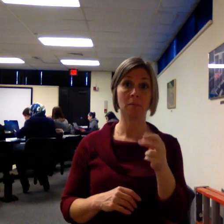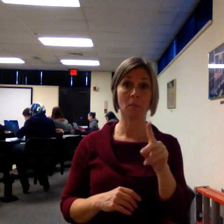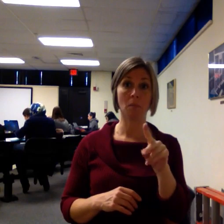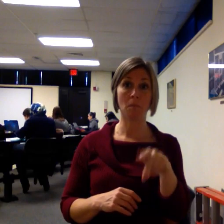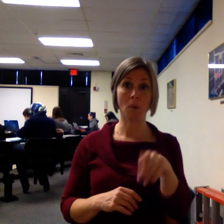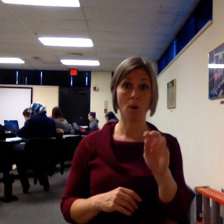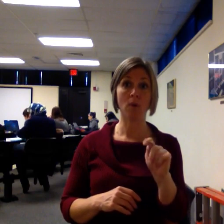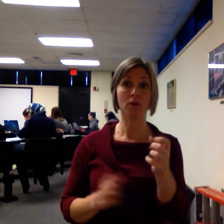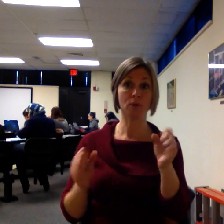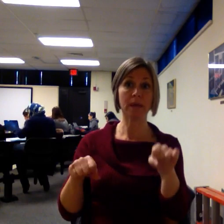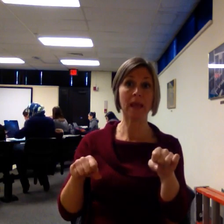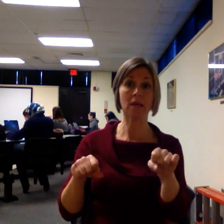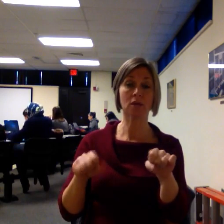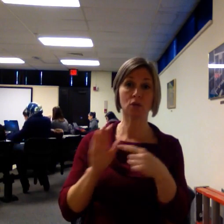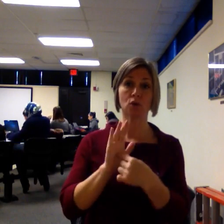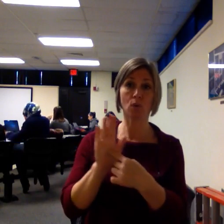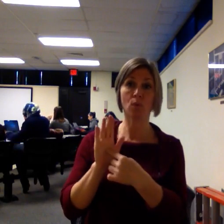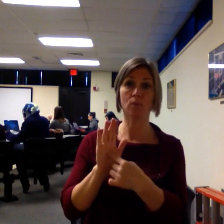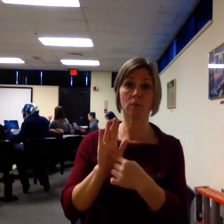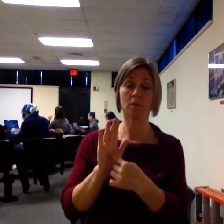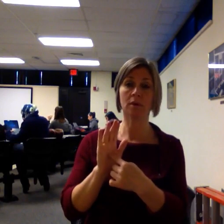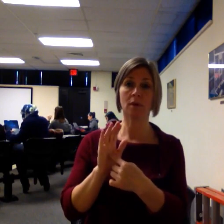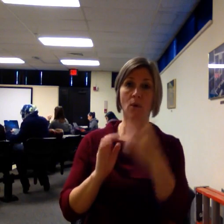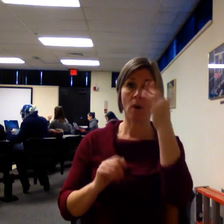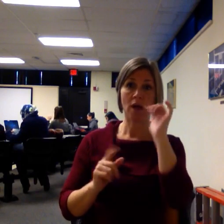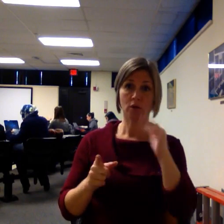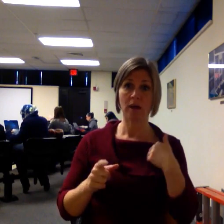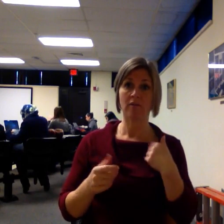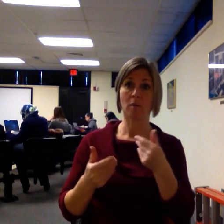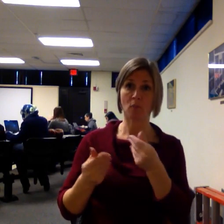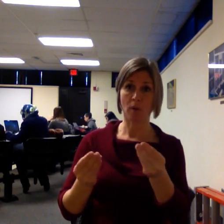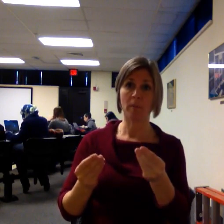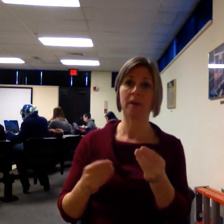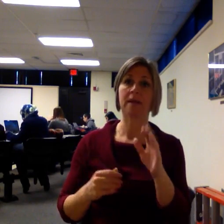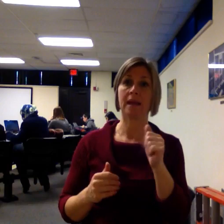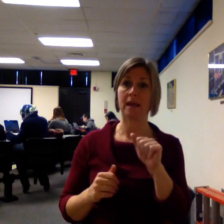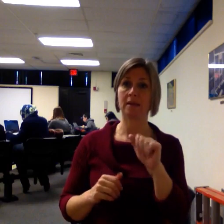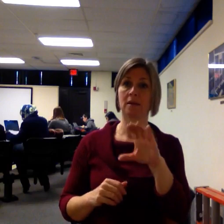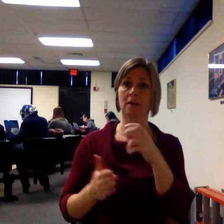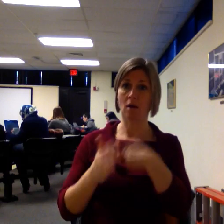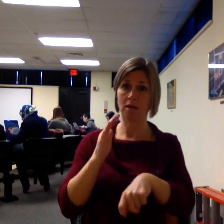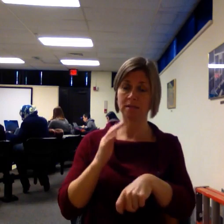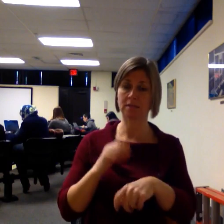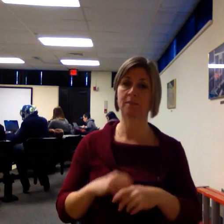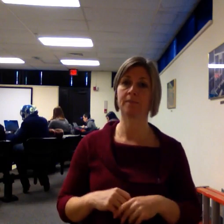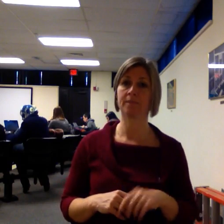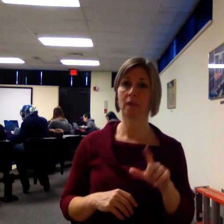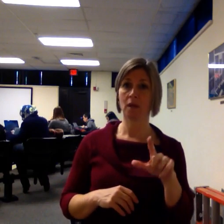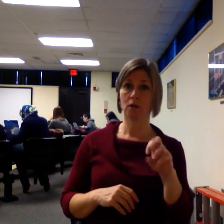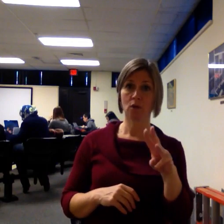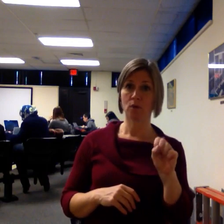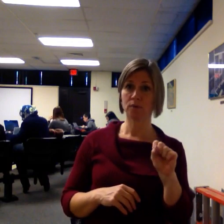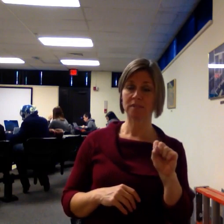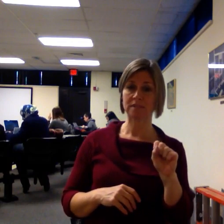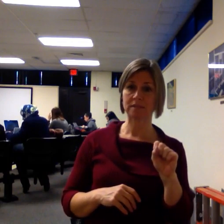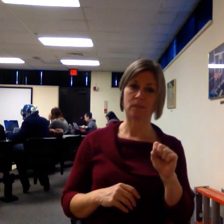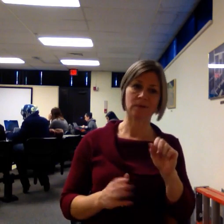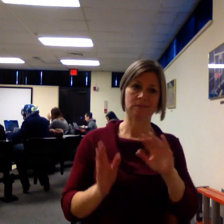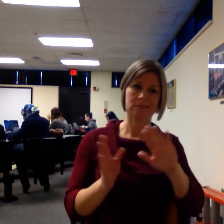have property and equipment at cost. Lowe's, you could go to the footnotes of the financial statements and get it, but that's not part of the assignment. I'm not making you read